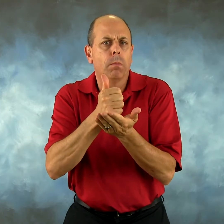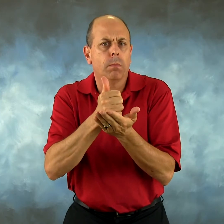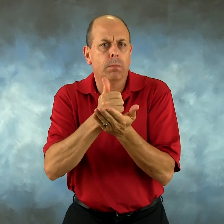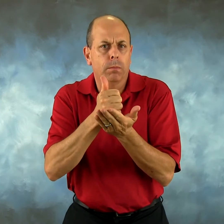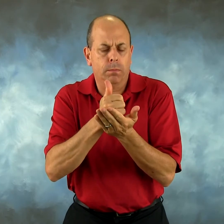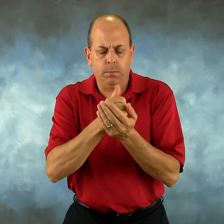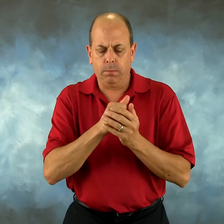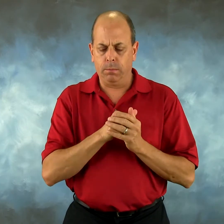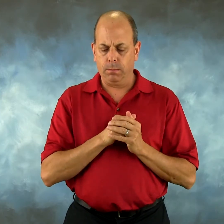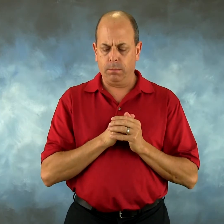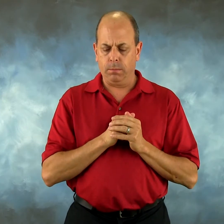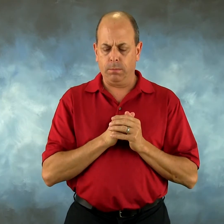This is a sign for help.